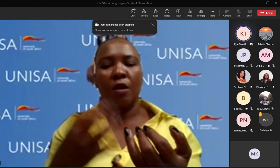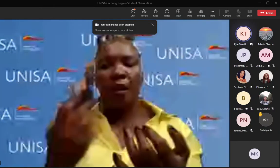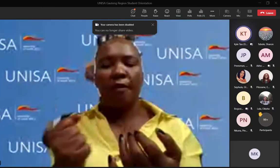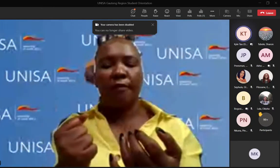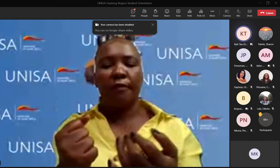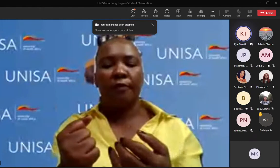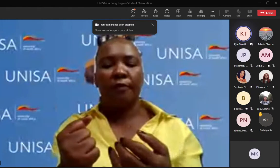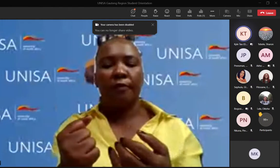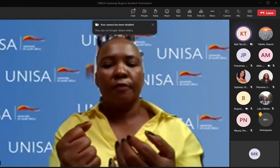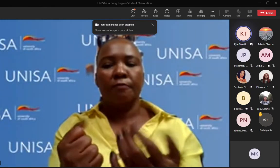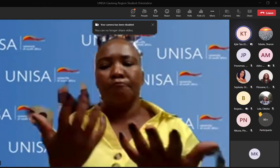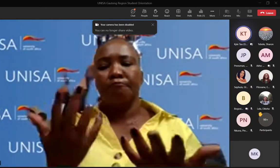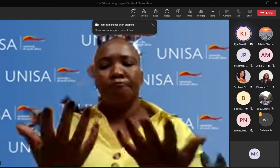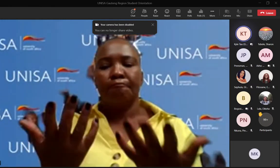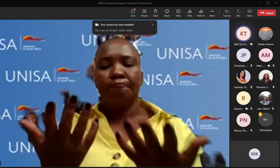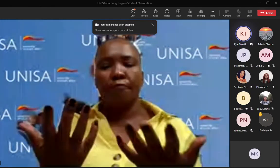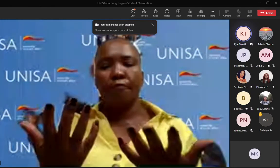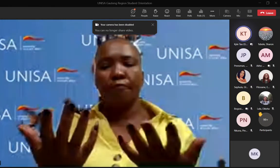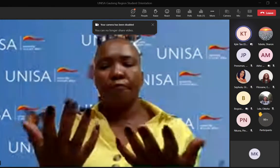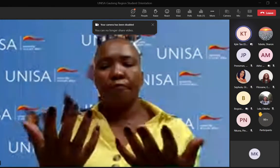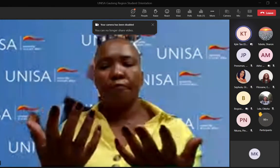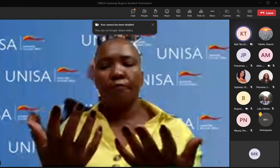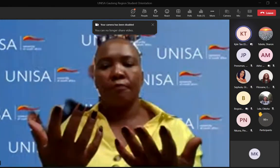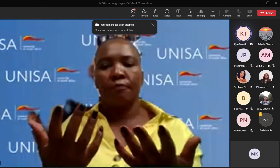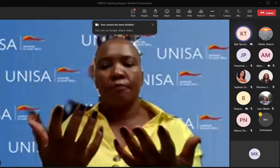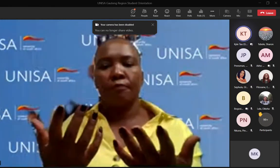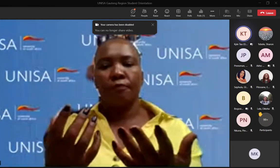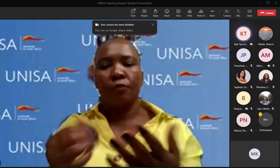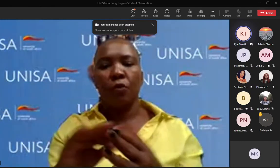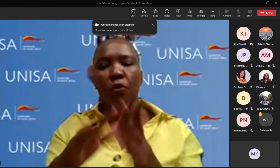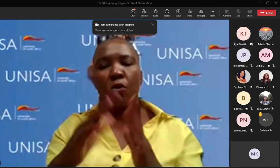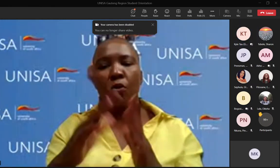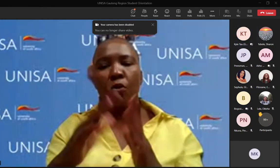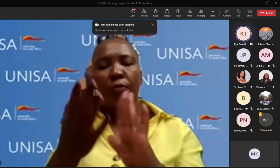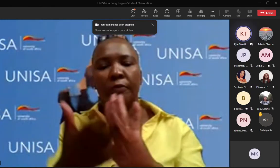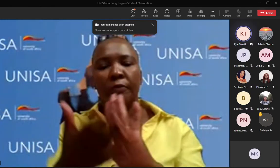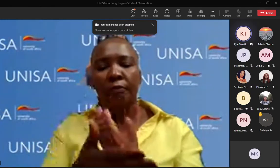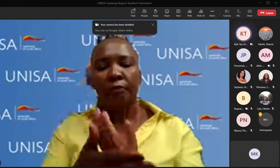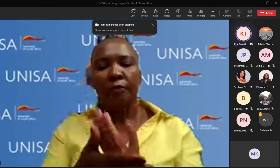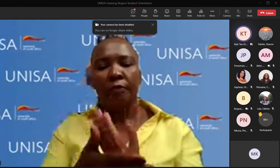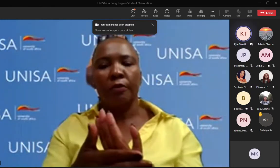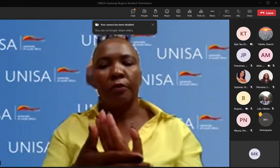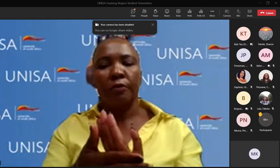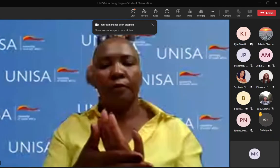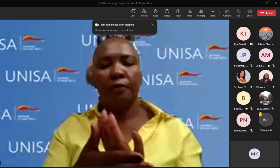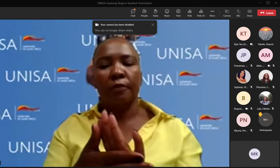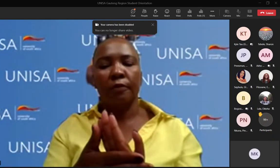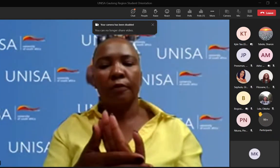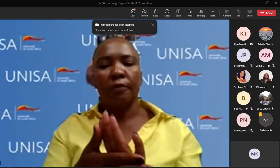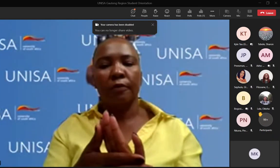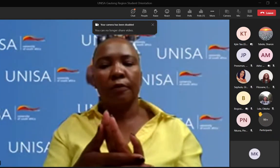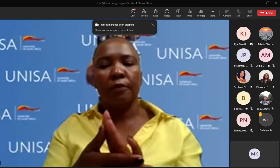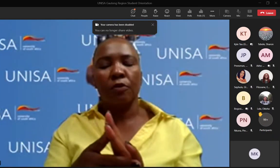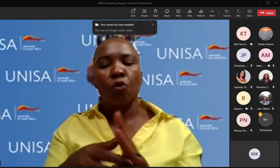how do you know um which lessons to complete before you're able of completing a assessment